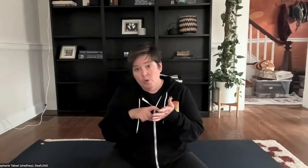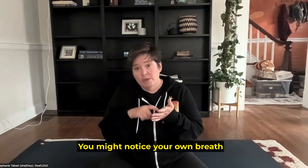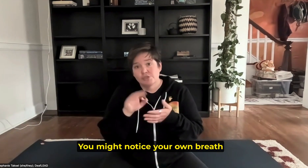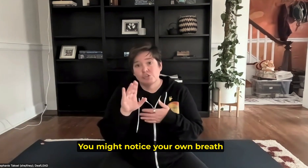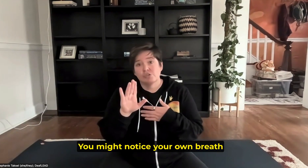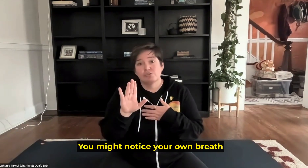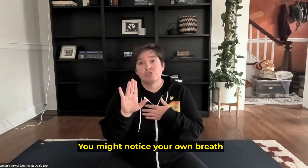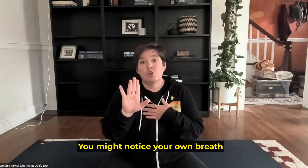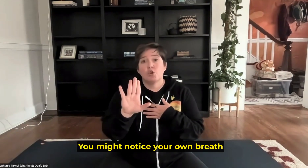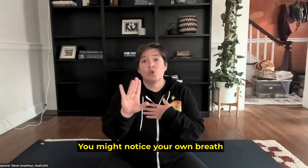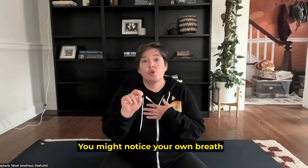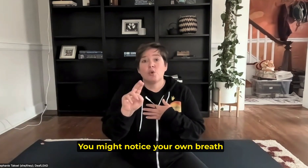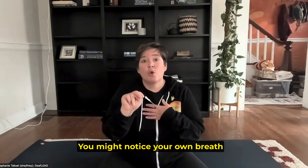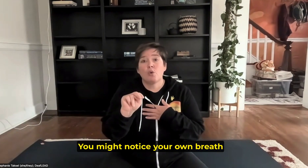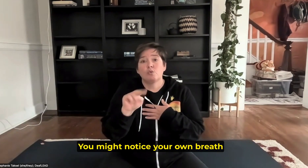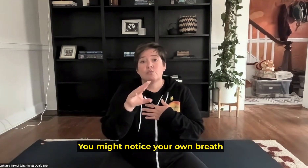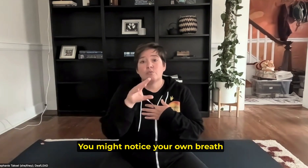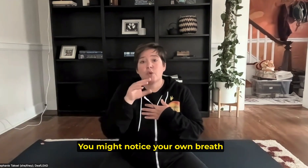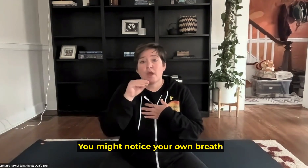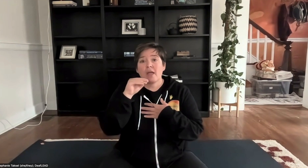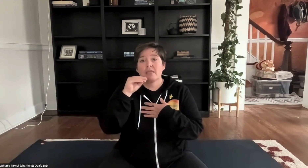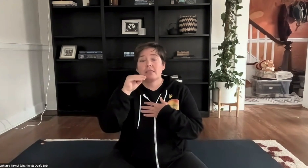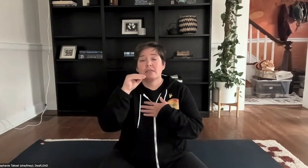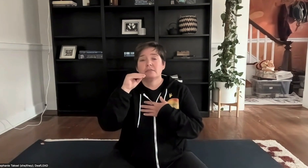You might notice your own breath